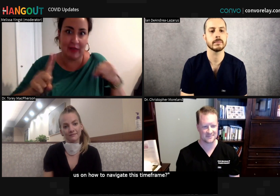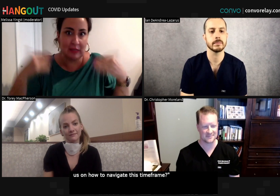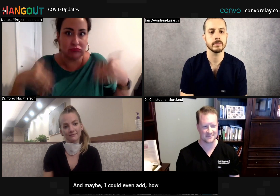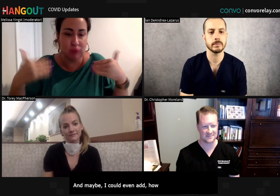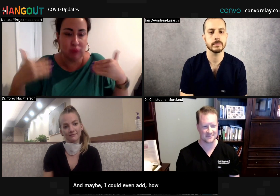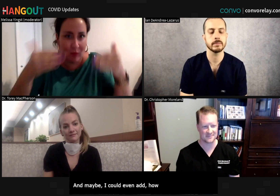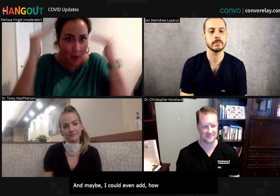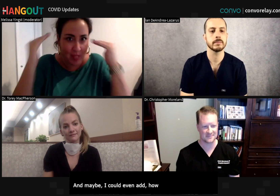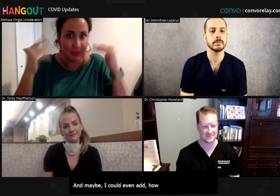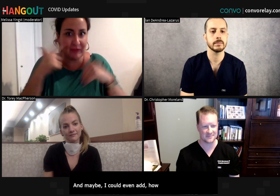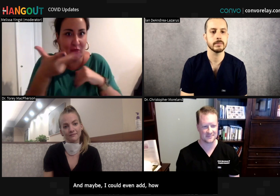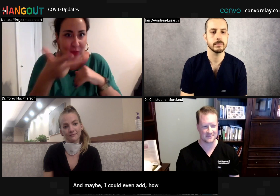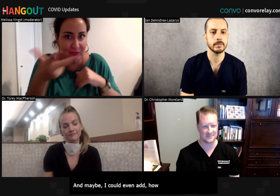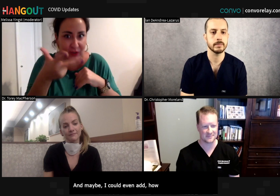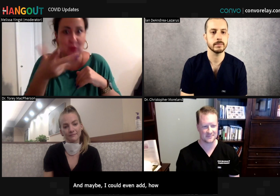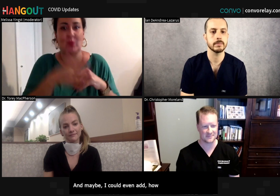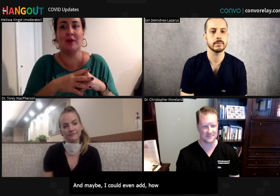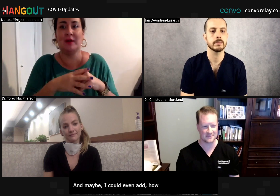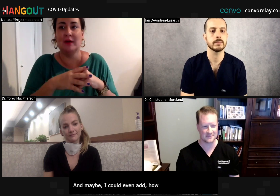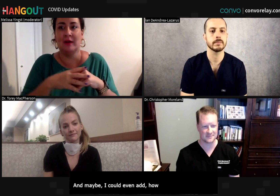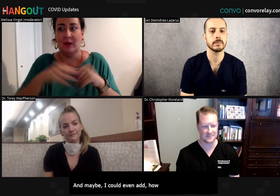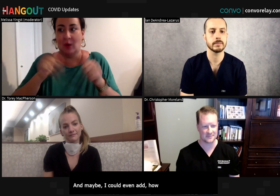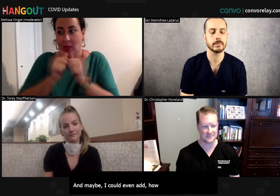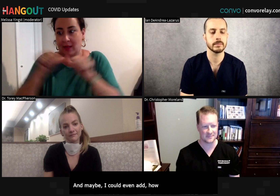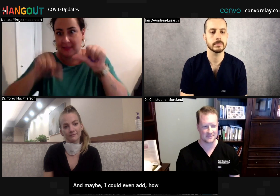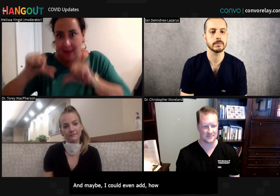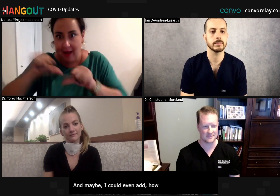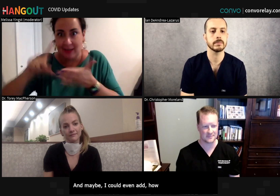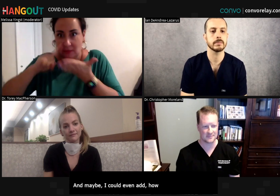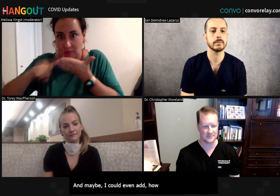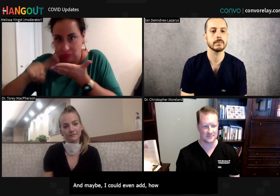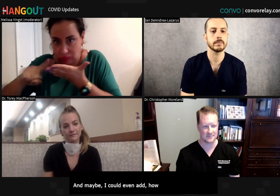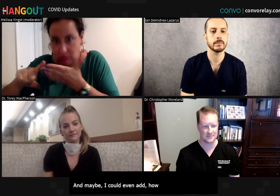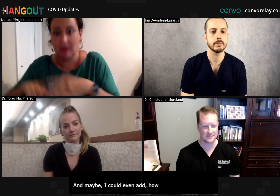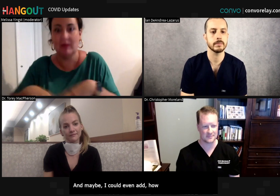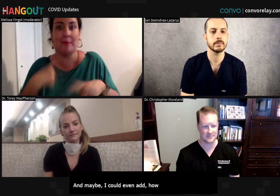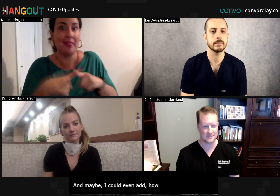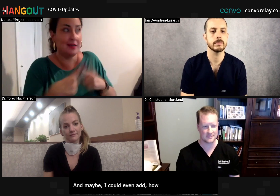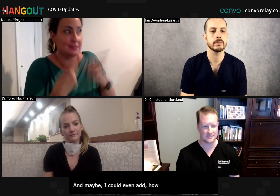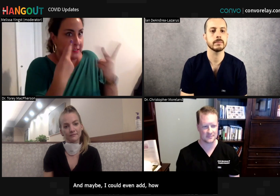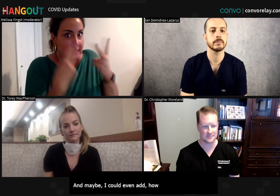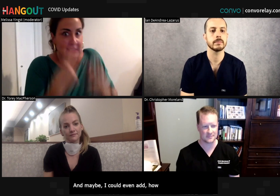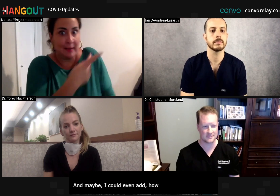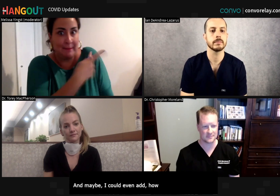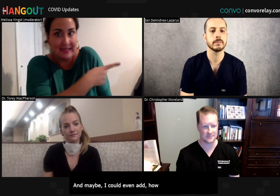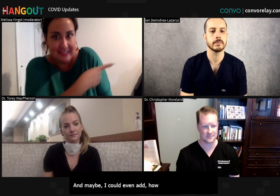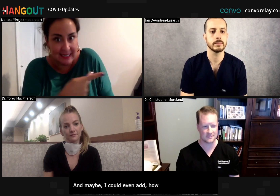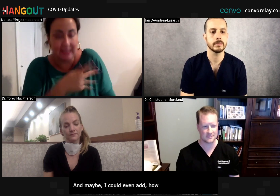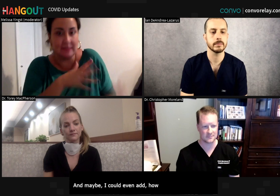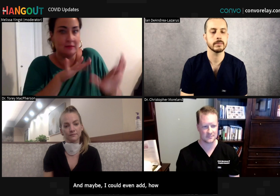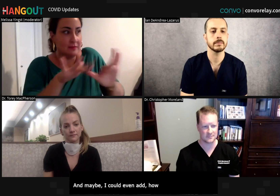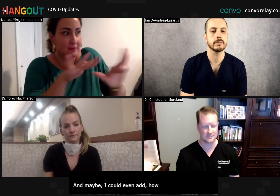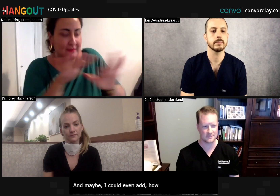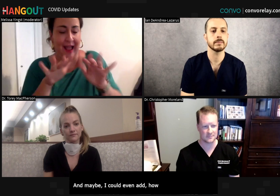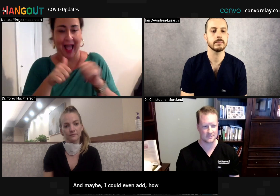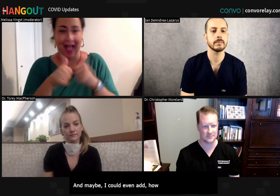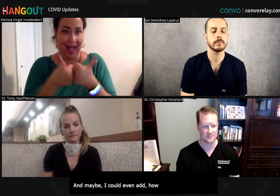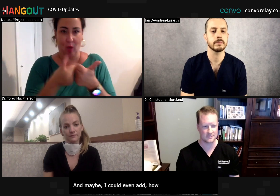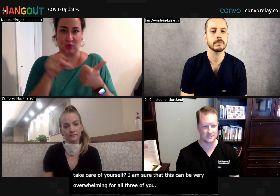yourself, because I'm sure that this can be very overwhelming for all 3 of you, especially with seeing patients,